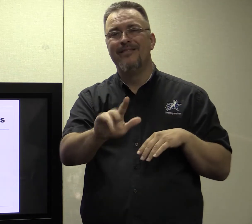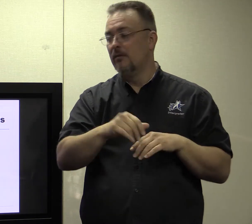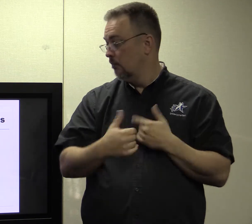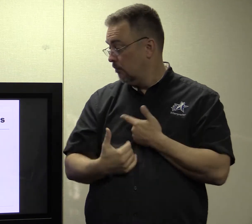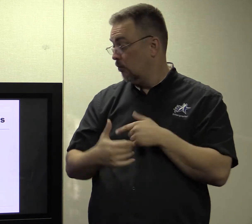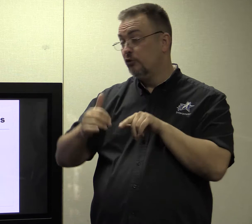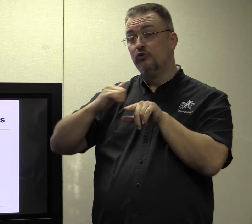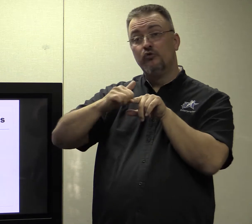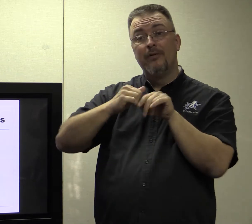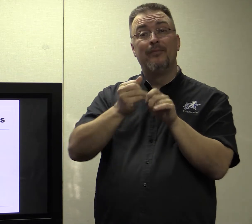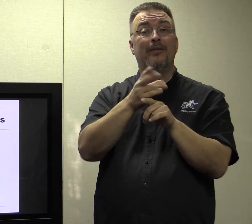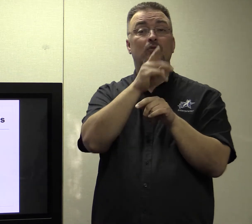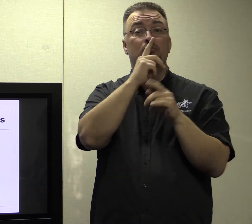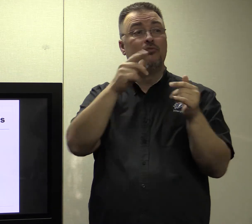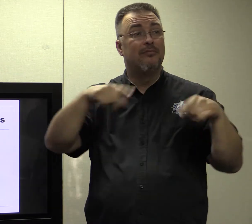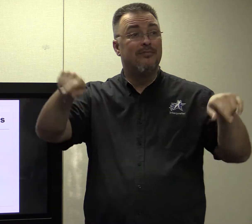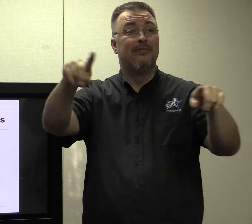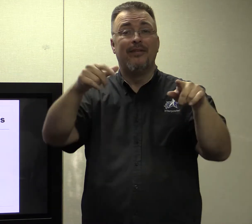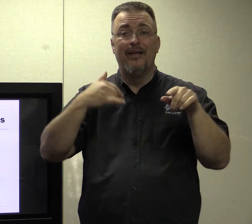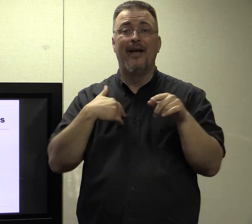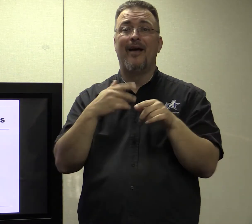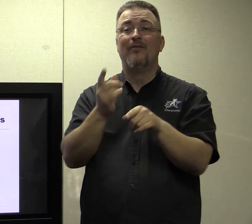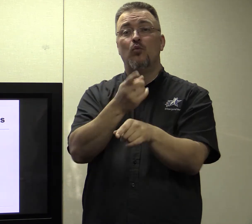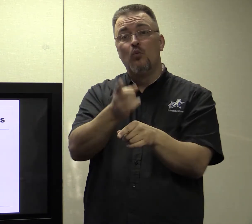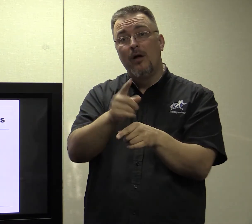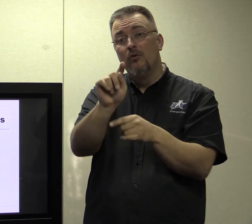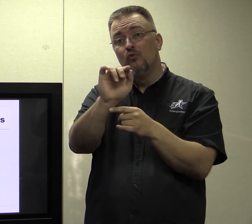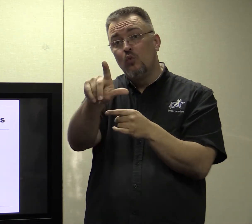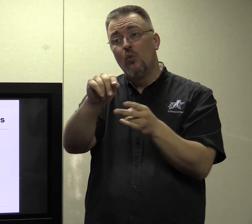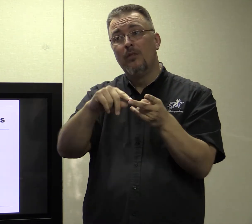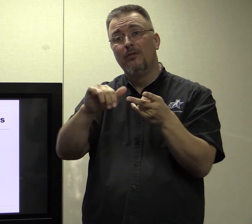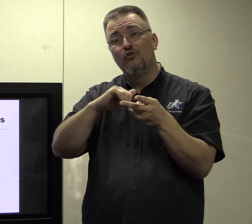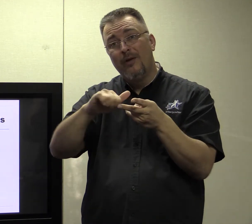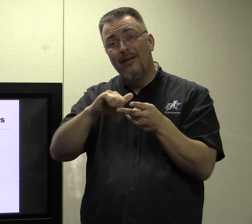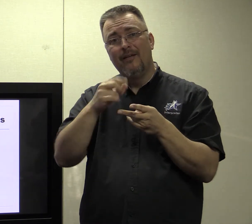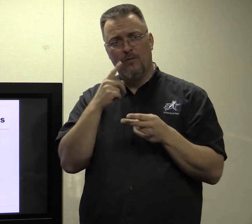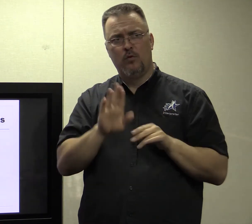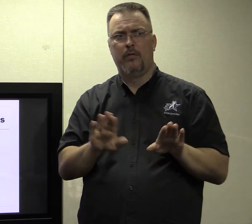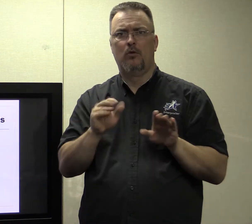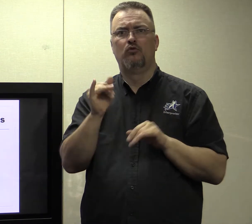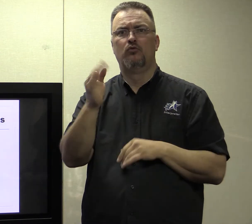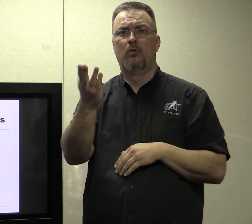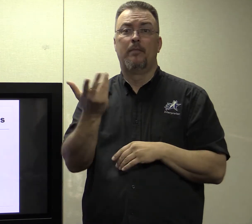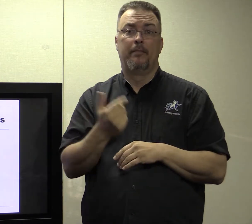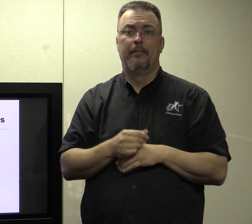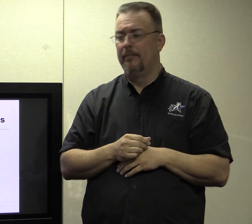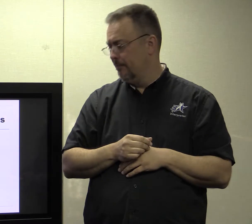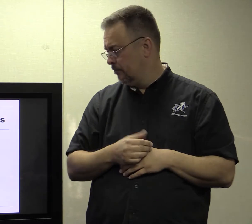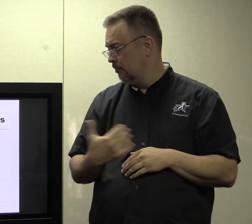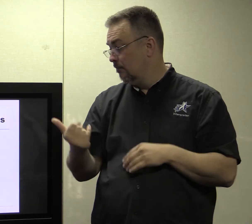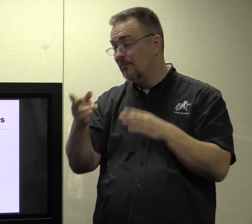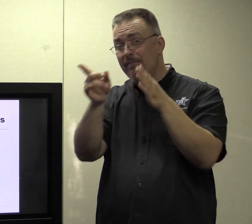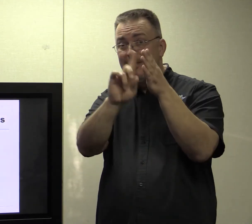sure they have the right tools and training to do the job correctly. Inspections. Looking